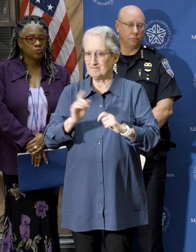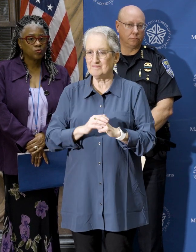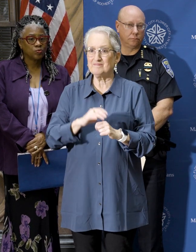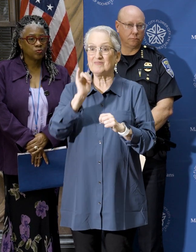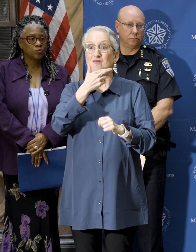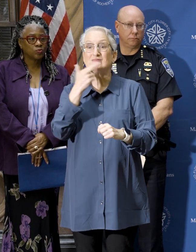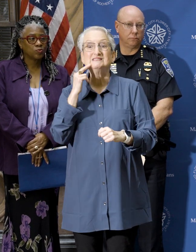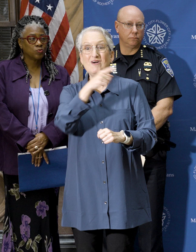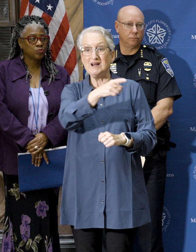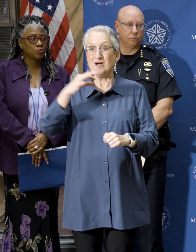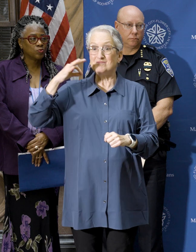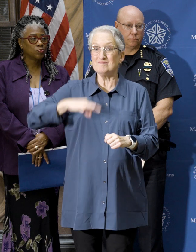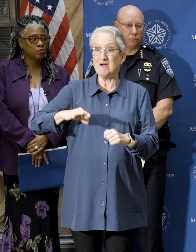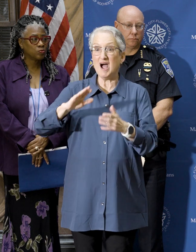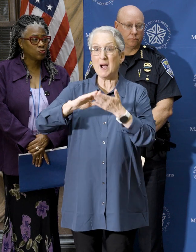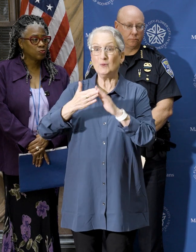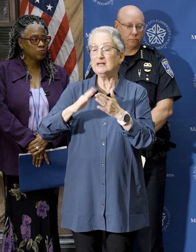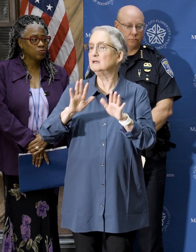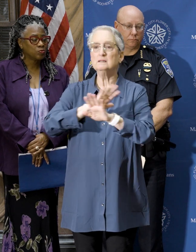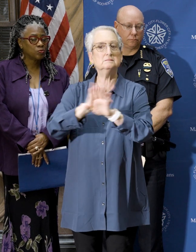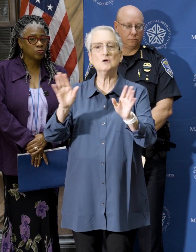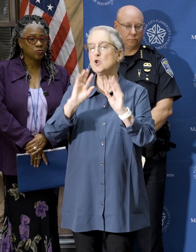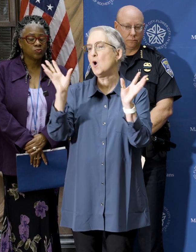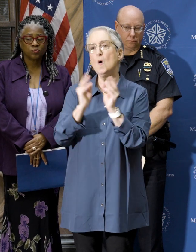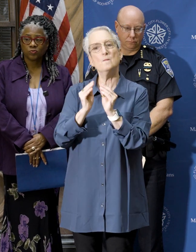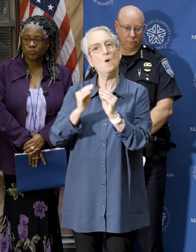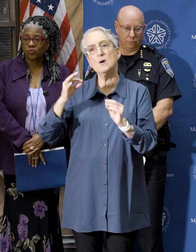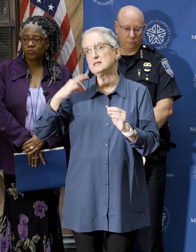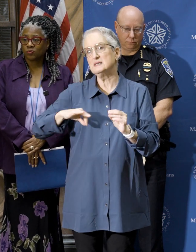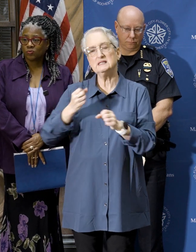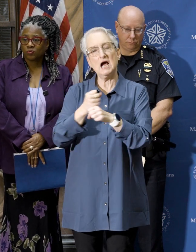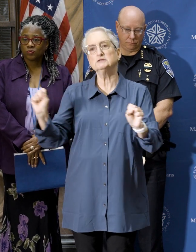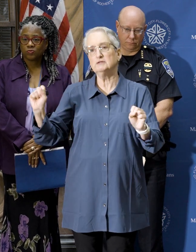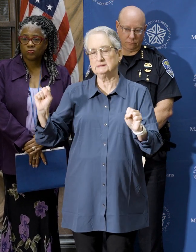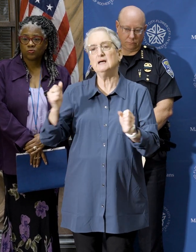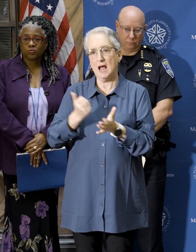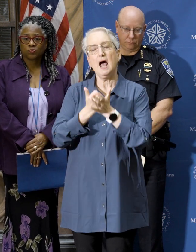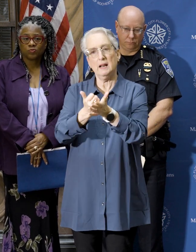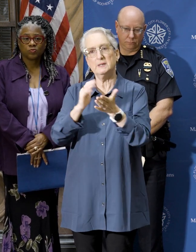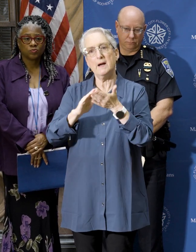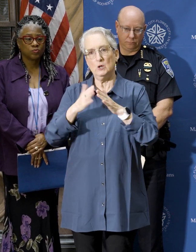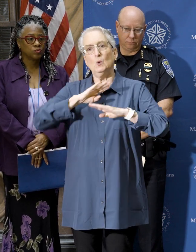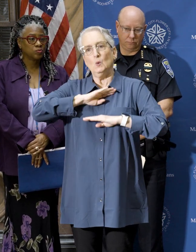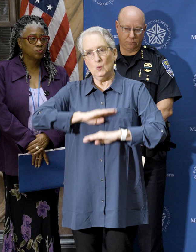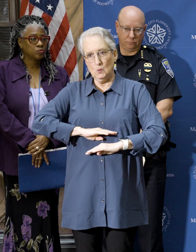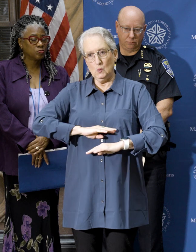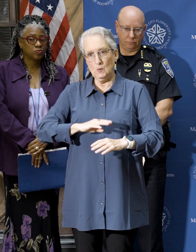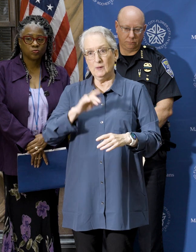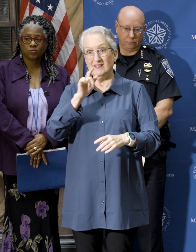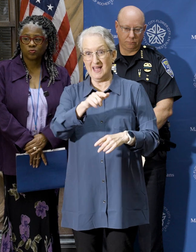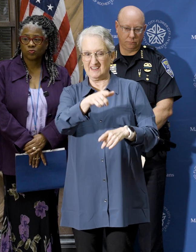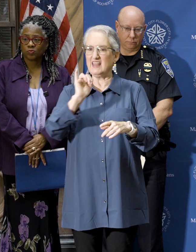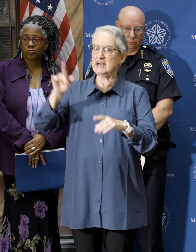danger. So we look forward to being able to continue to exercise this emergency authority to address these places that get out